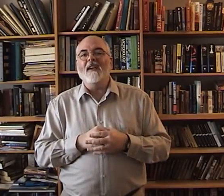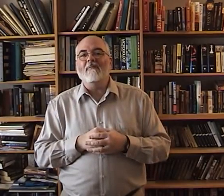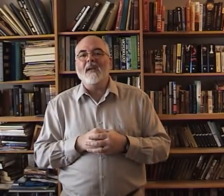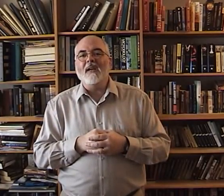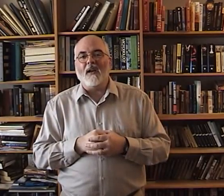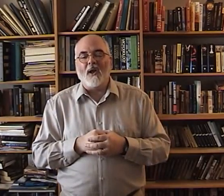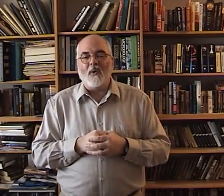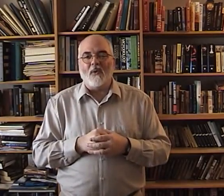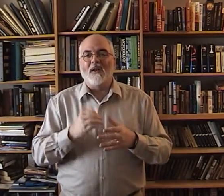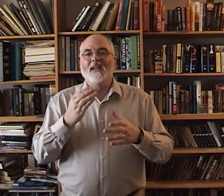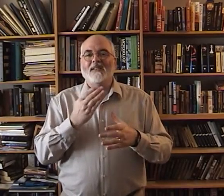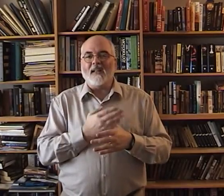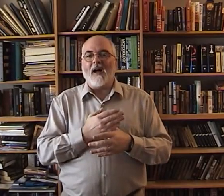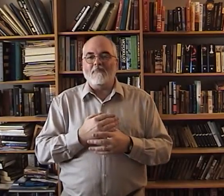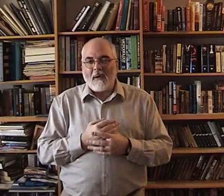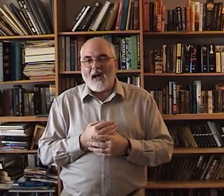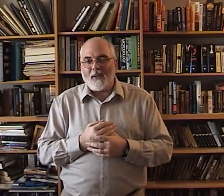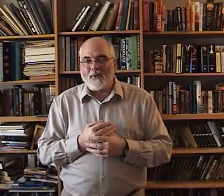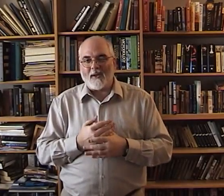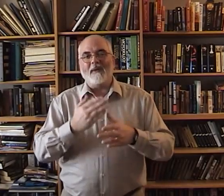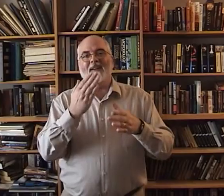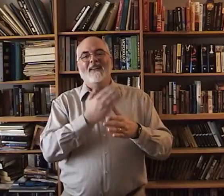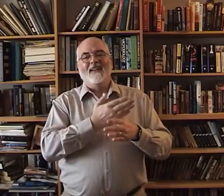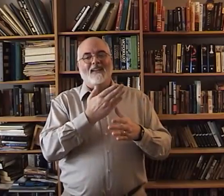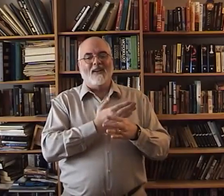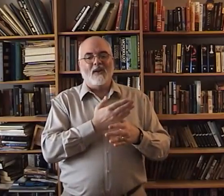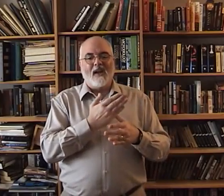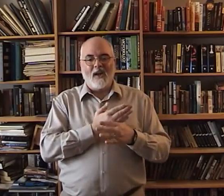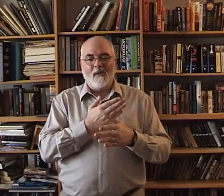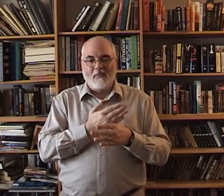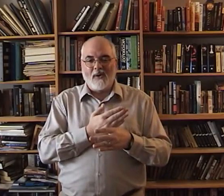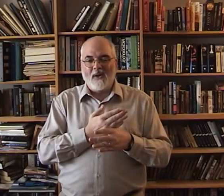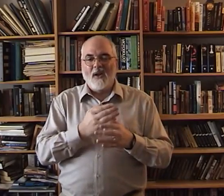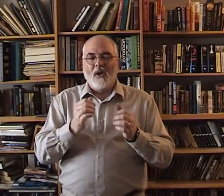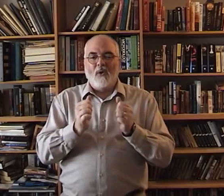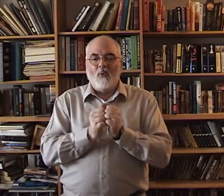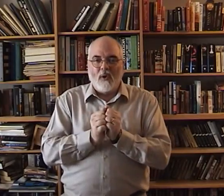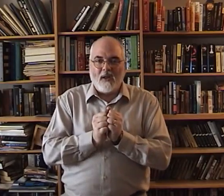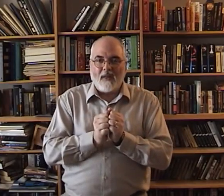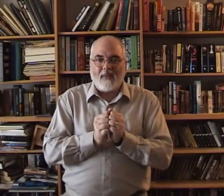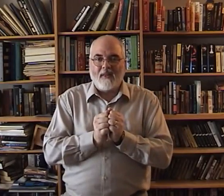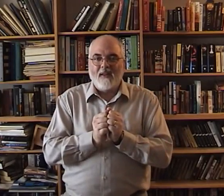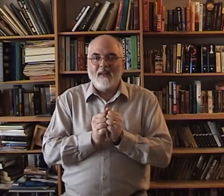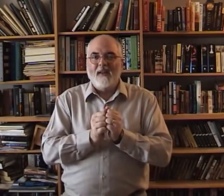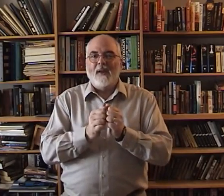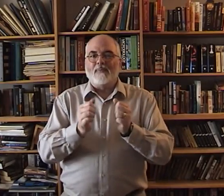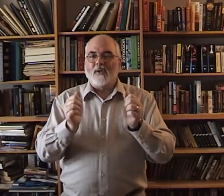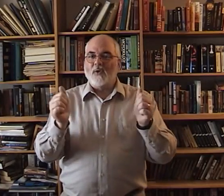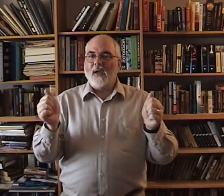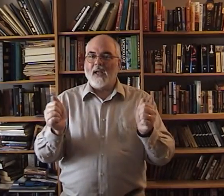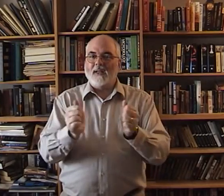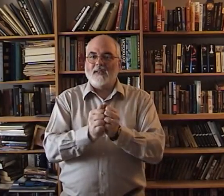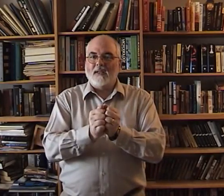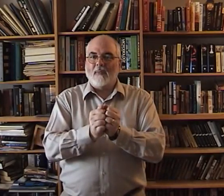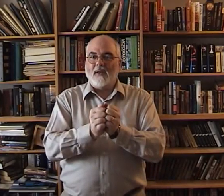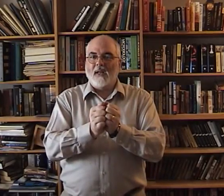me alone, stop bothering me. Okay, cumbered with two hands coming